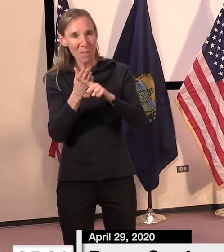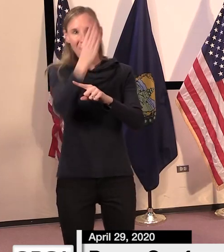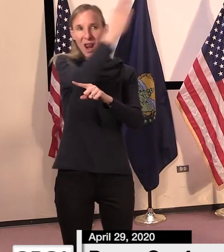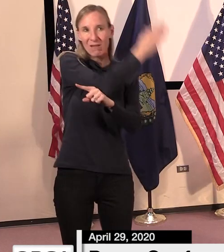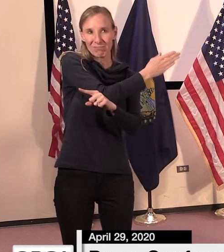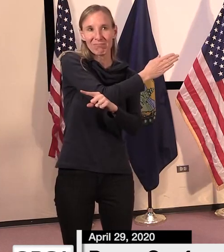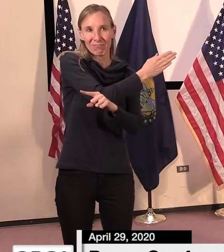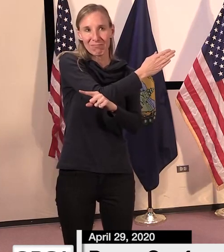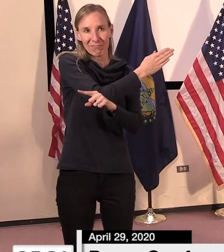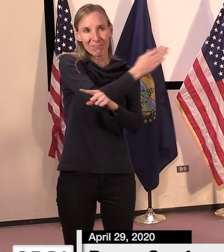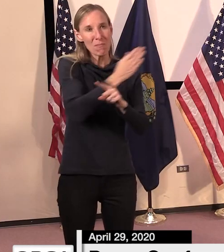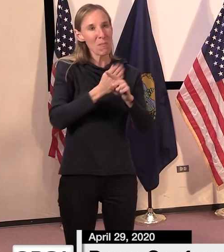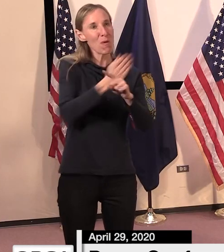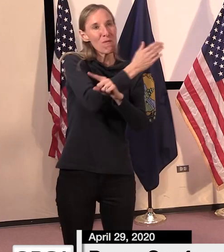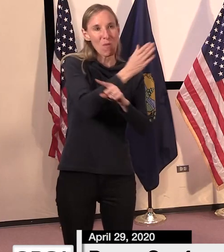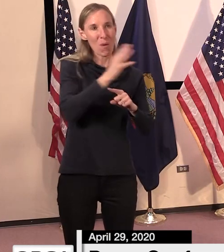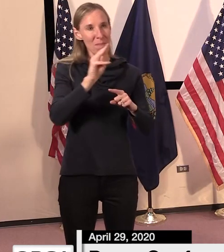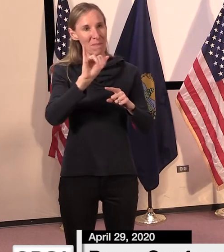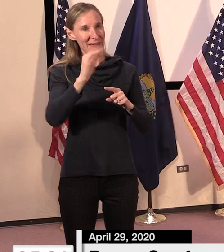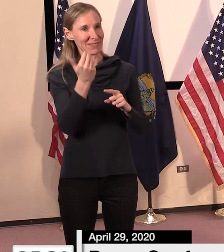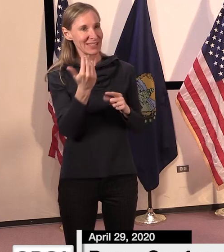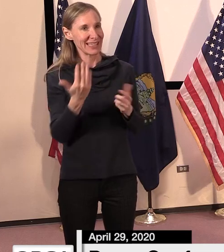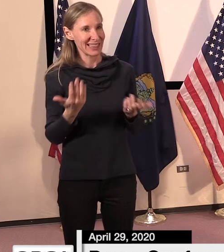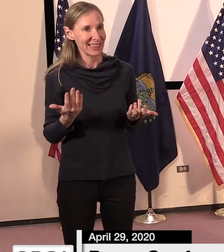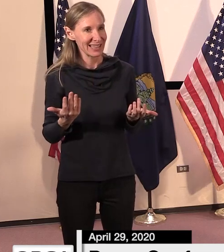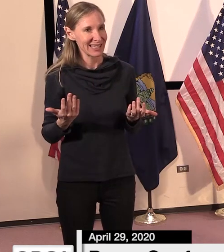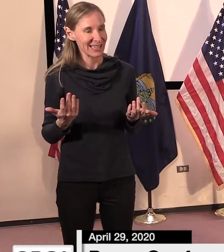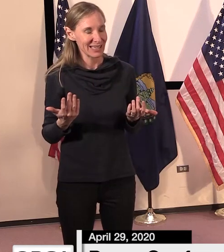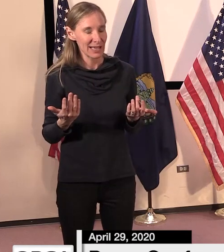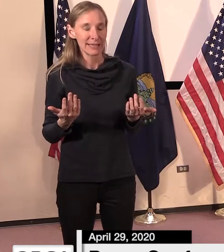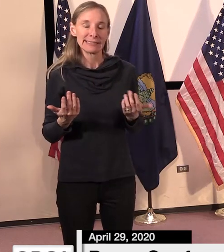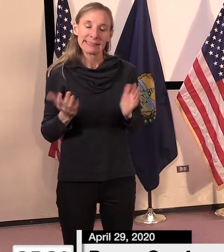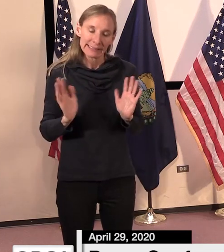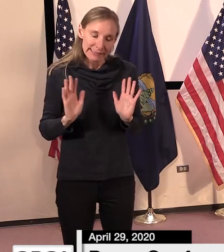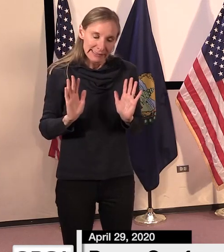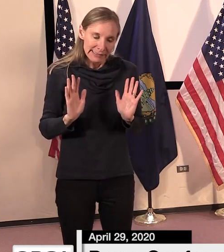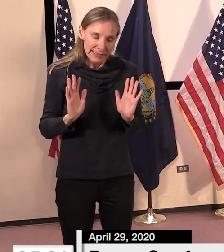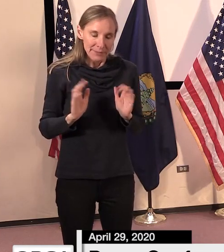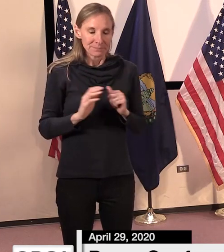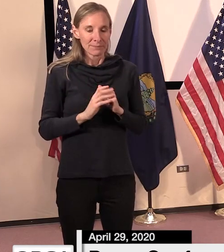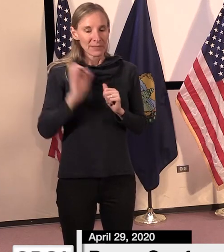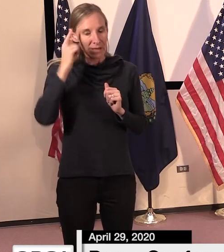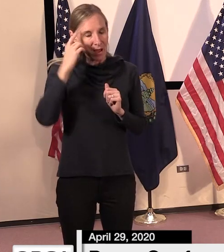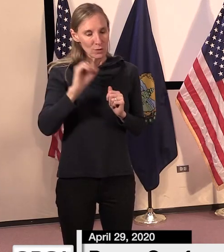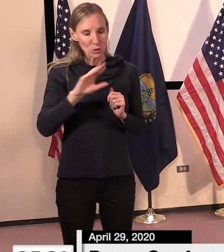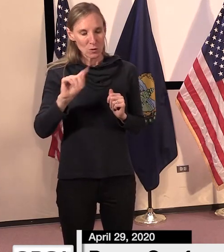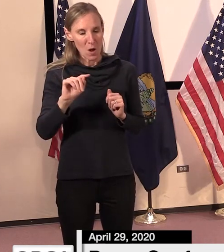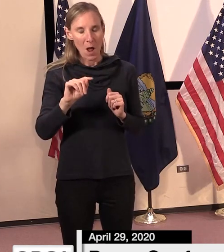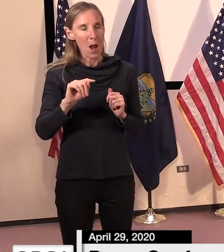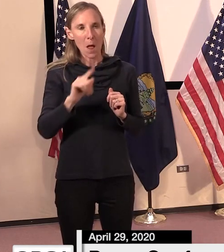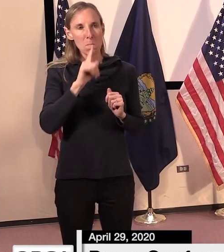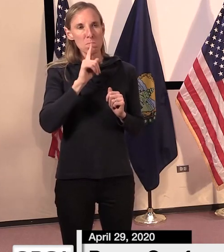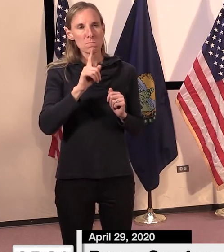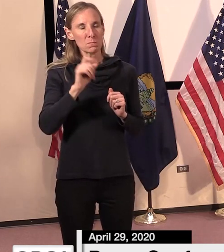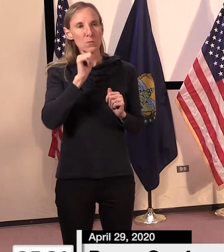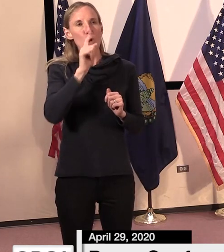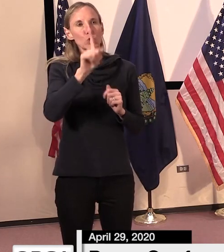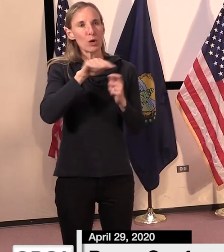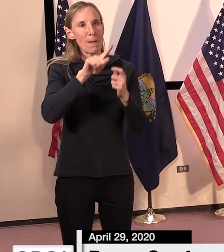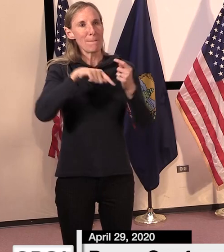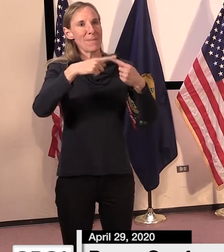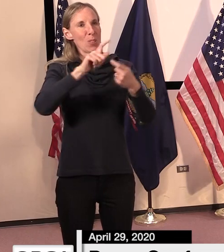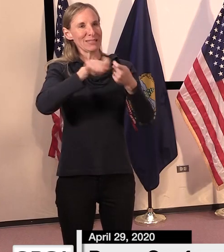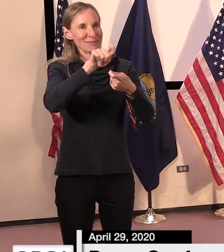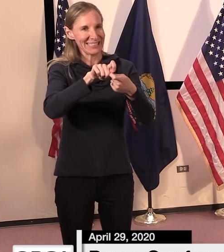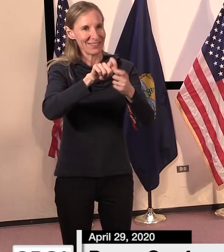to come on May 15th, for example, they could still come. Well, again, I'm not sure the specifics of that, but anybody coming